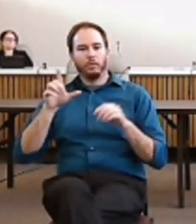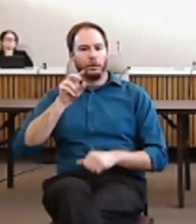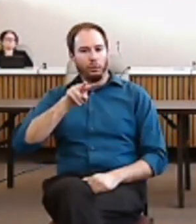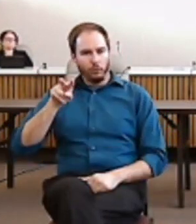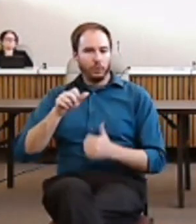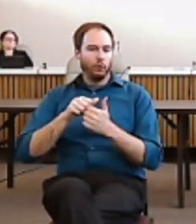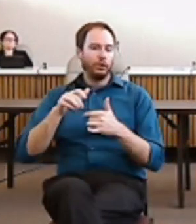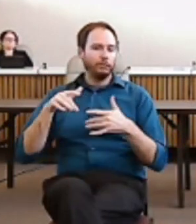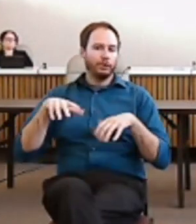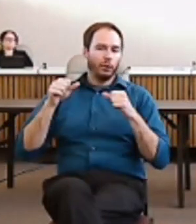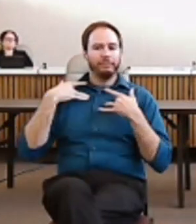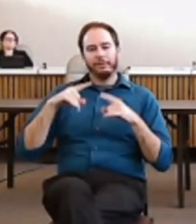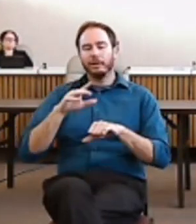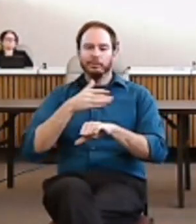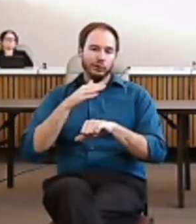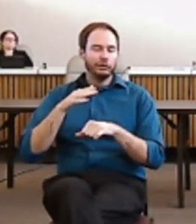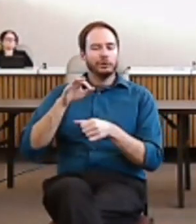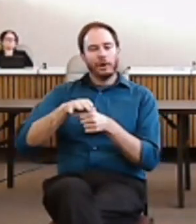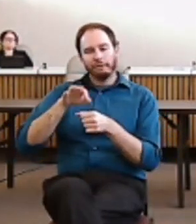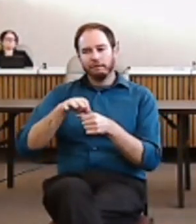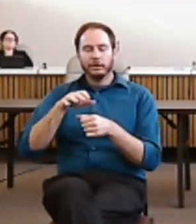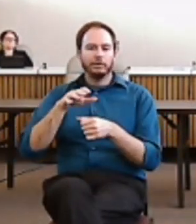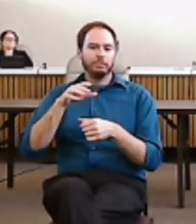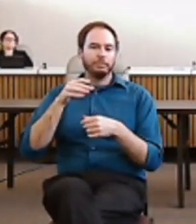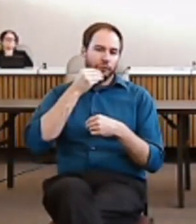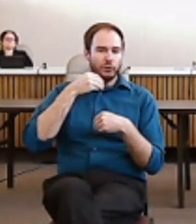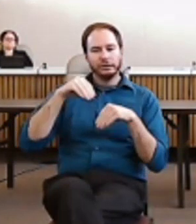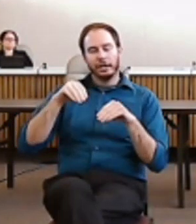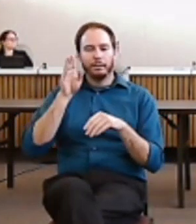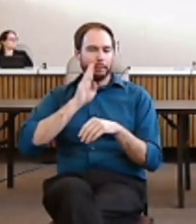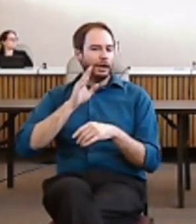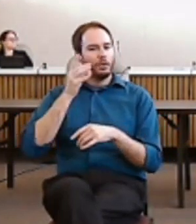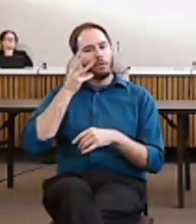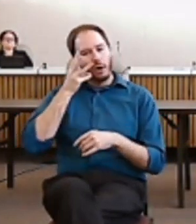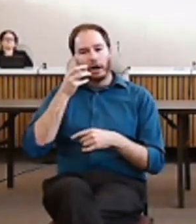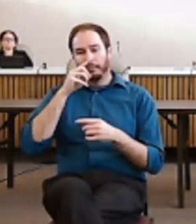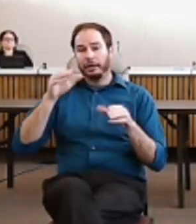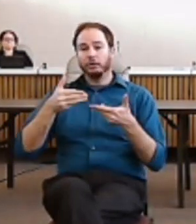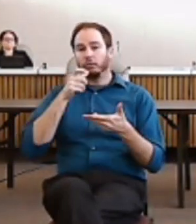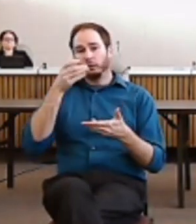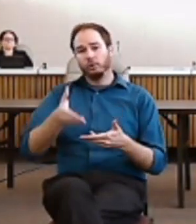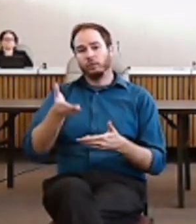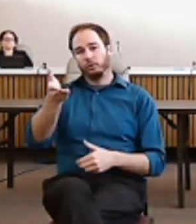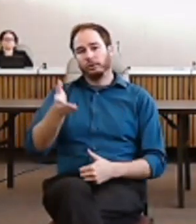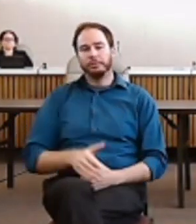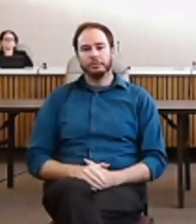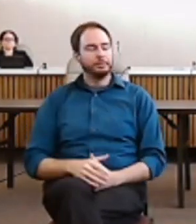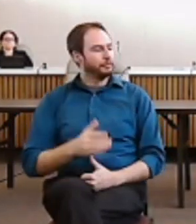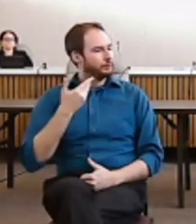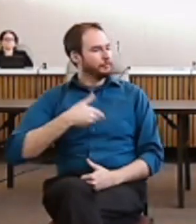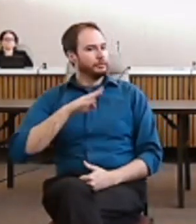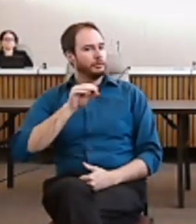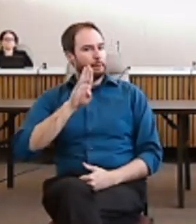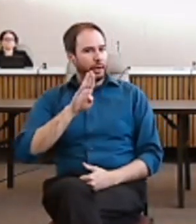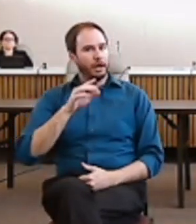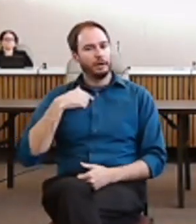with music, raffles, and the sale of food, beer, and wine. Please introduce yourself and tell us a little bit about the events. My name is Bob Laux,